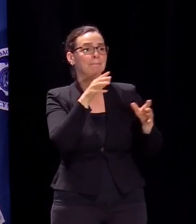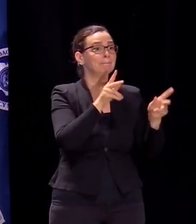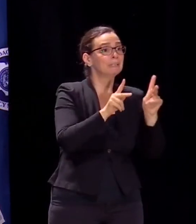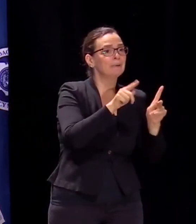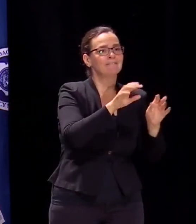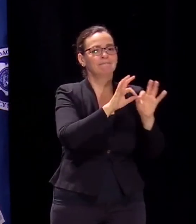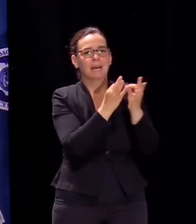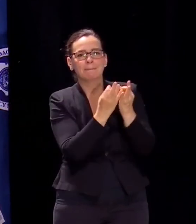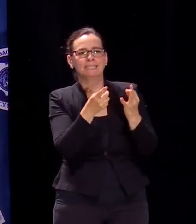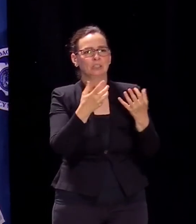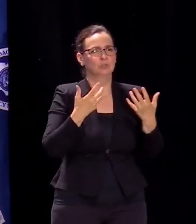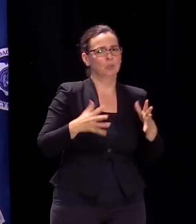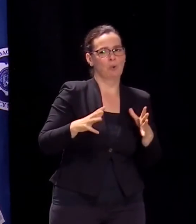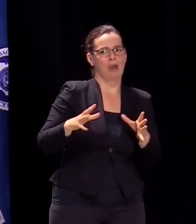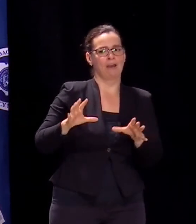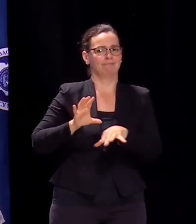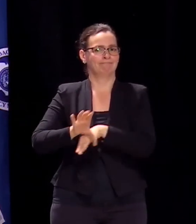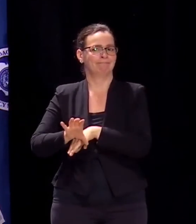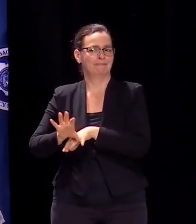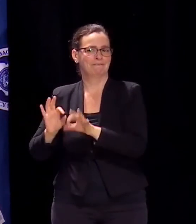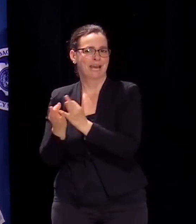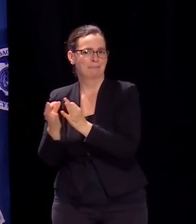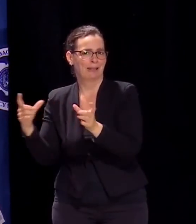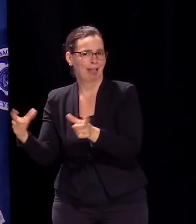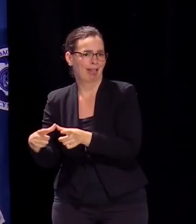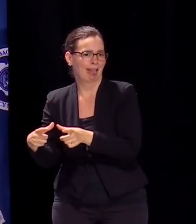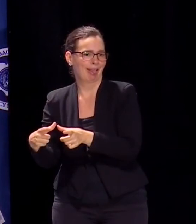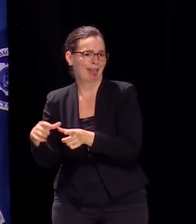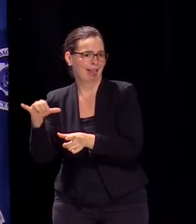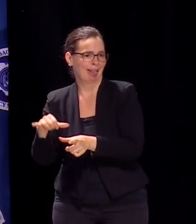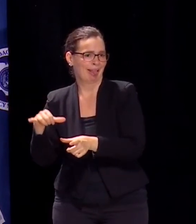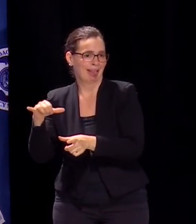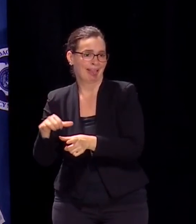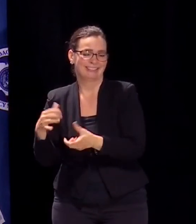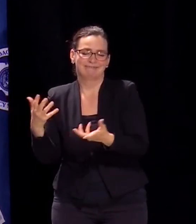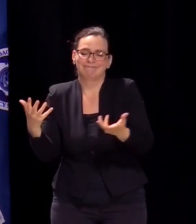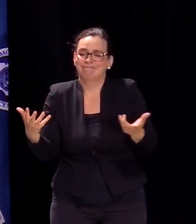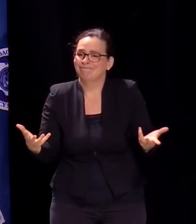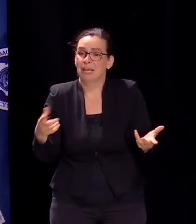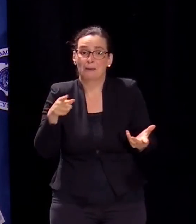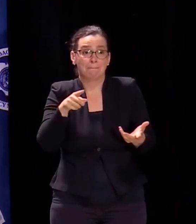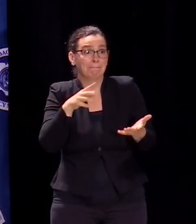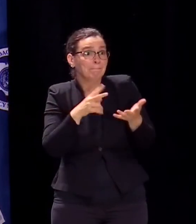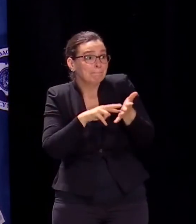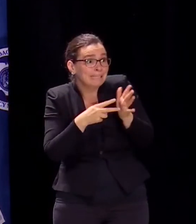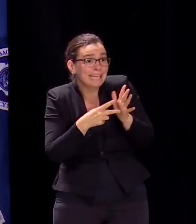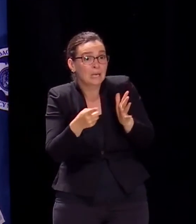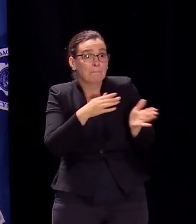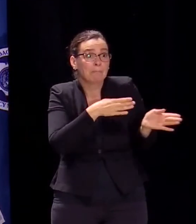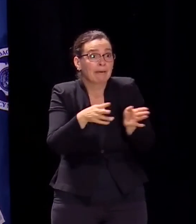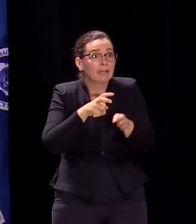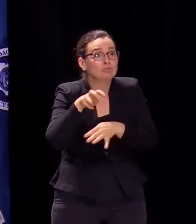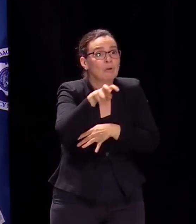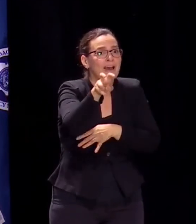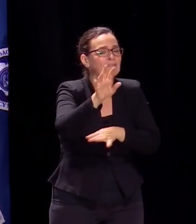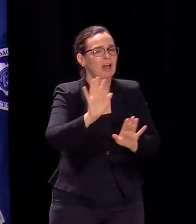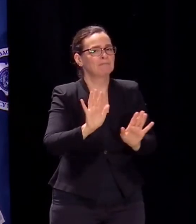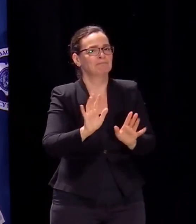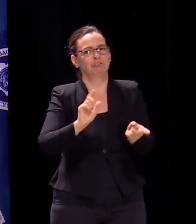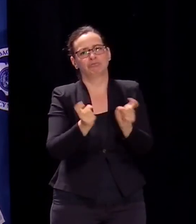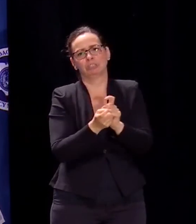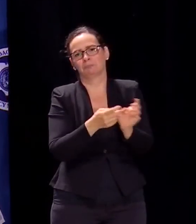They'll change plans or move plans if they can, and if they can't, they'll go on vacation. I think for the most part, people will do the right thing and they'll